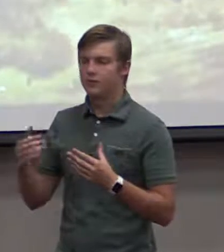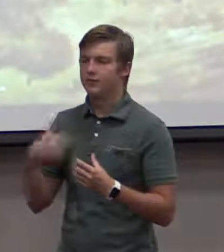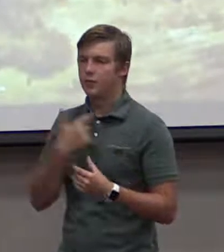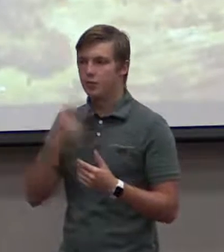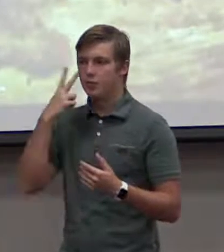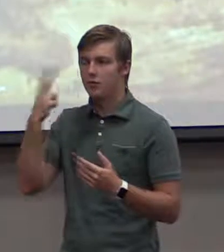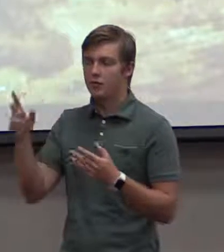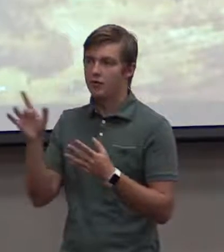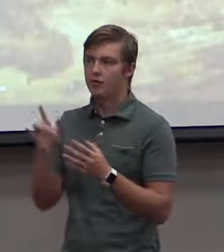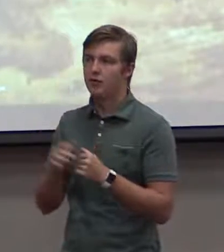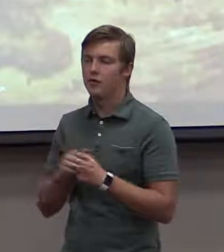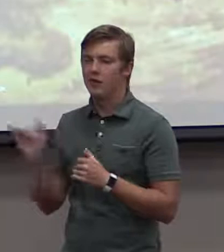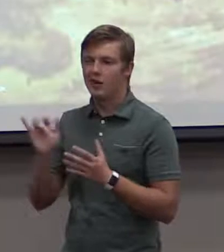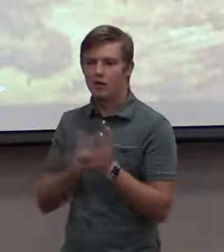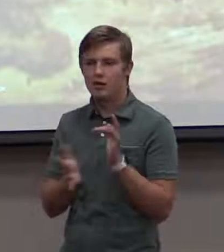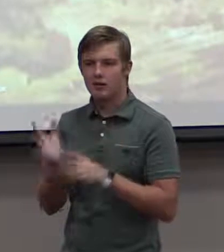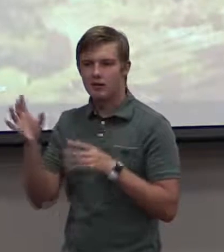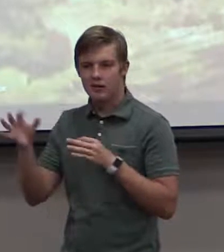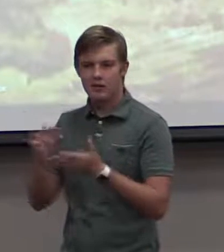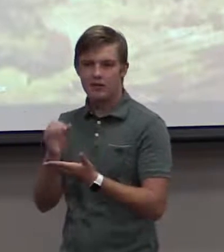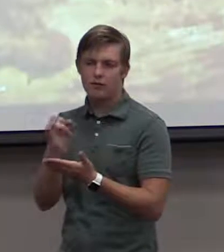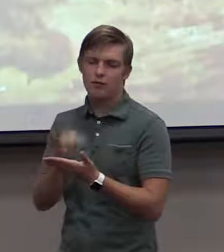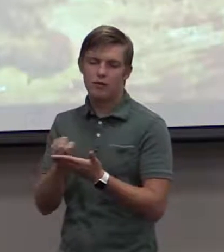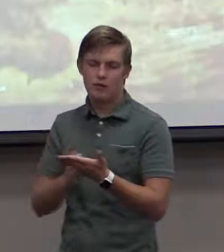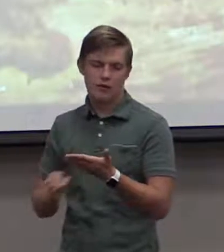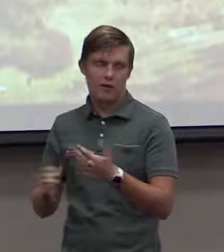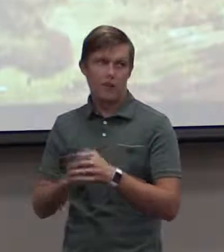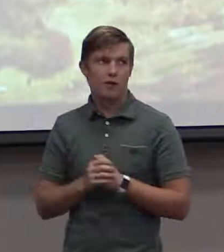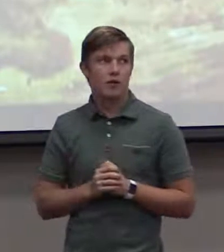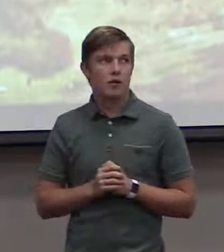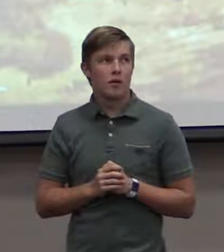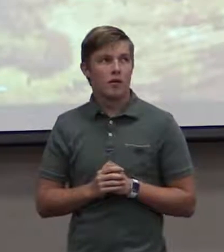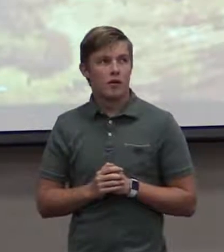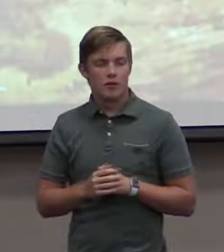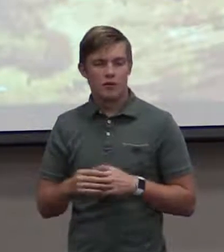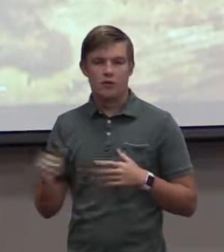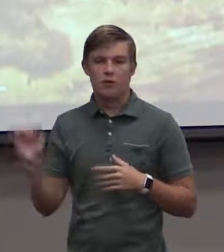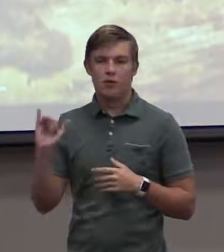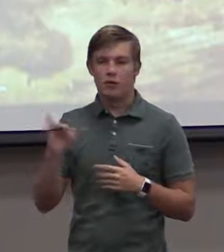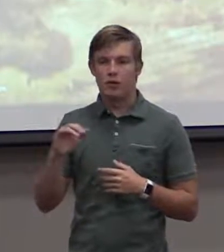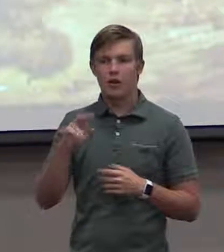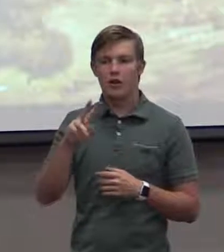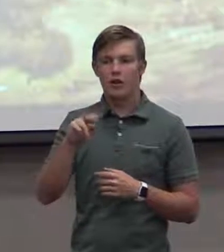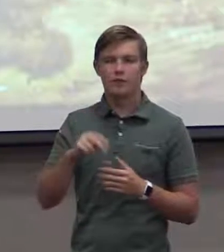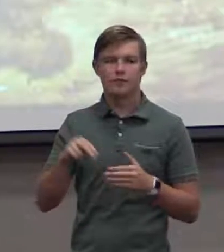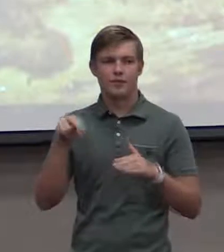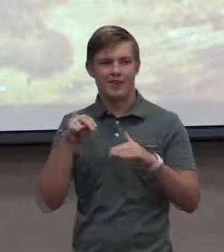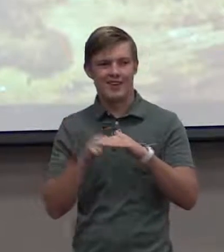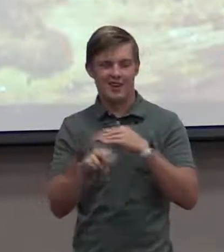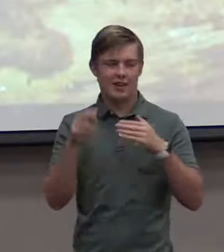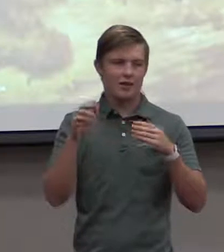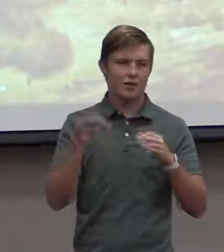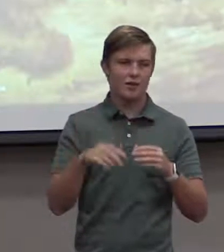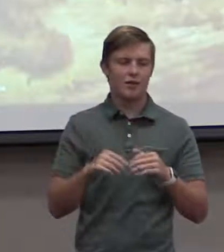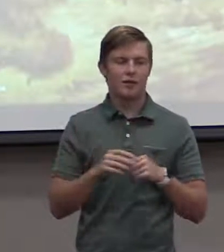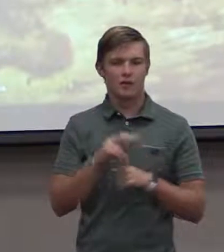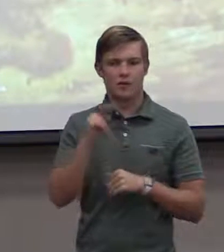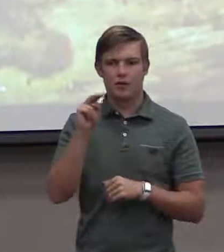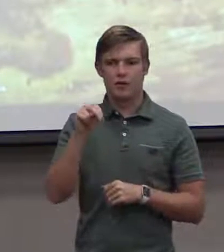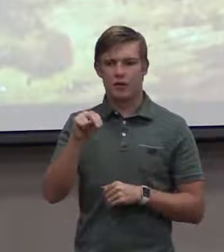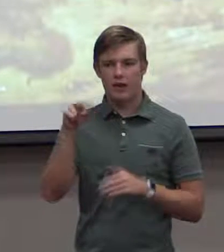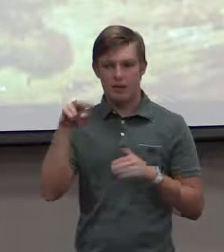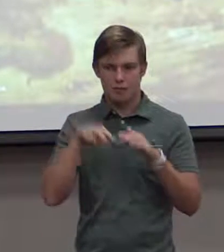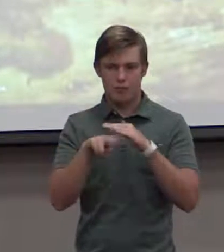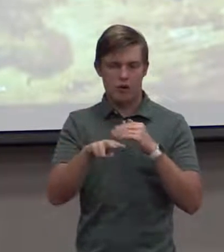Jesus designed them to be. And like Nehemiah, when he, after praying and gathering resources, went back